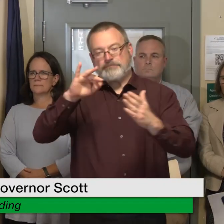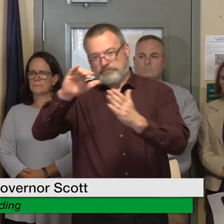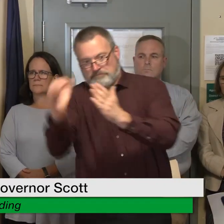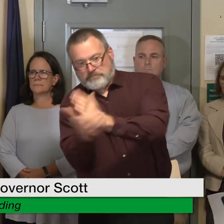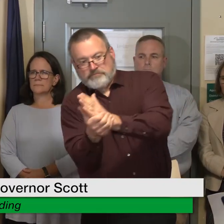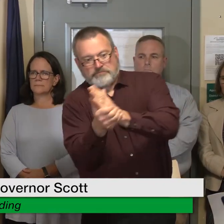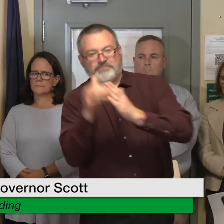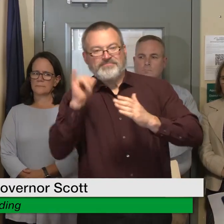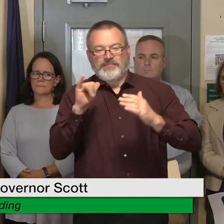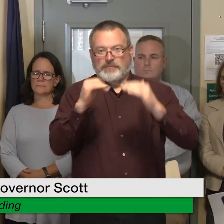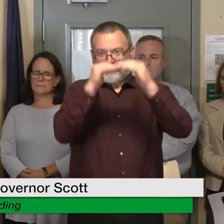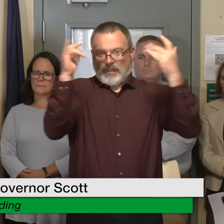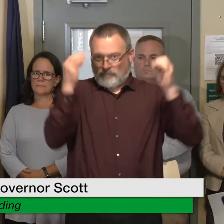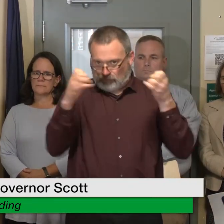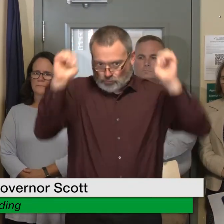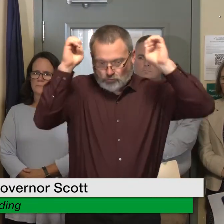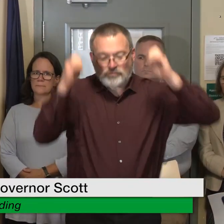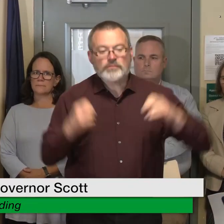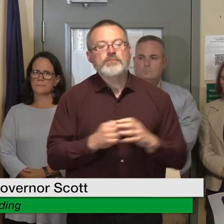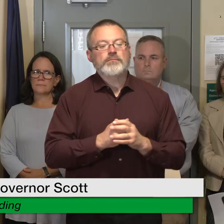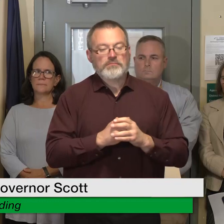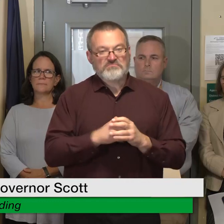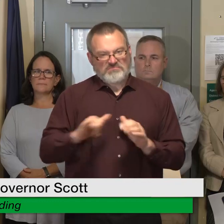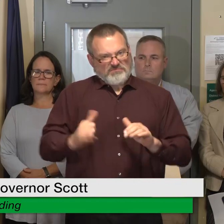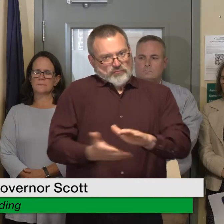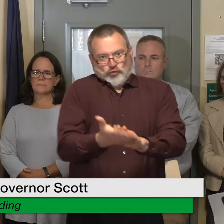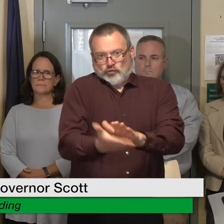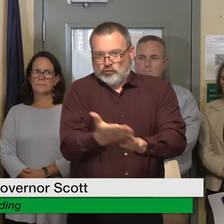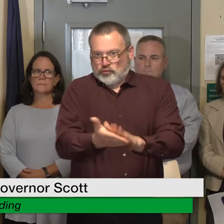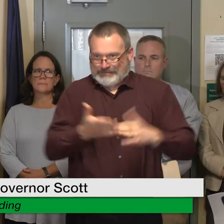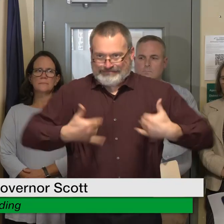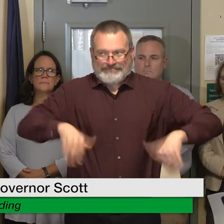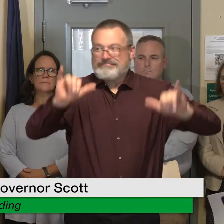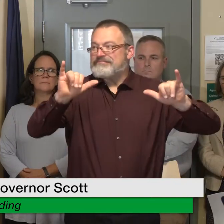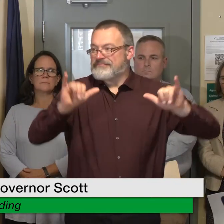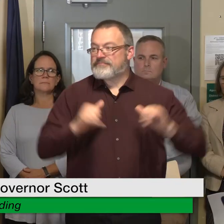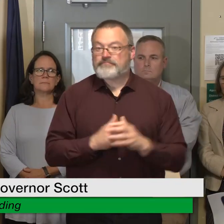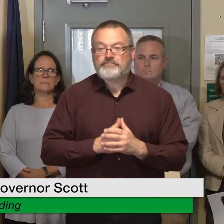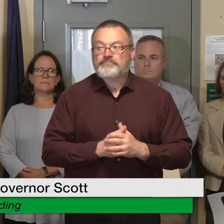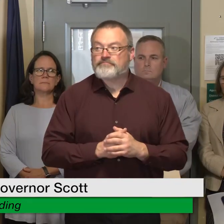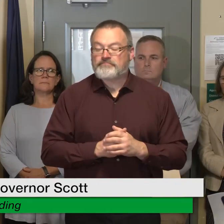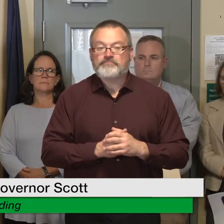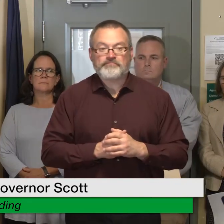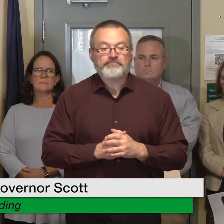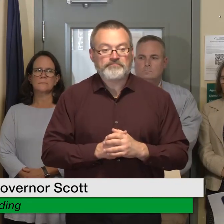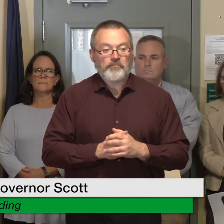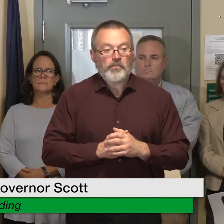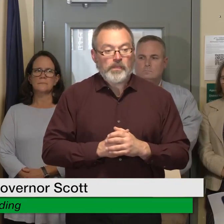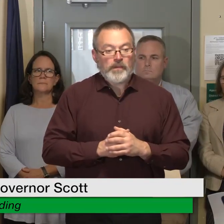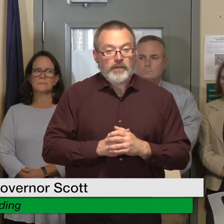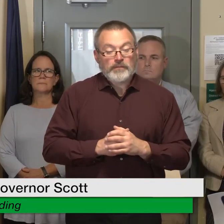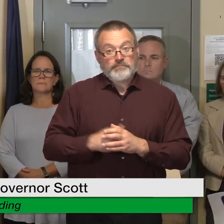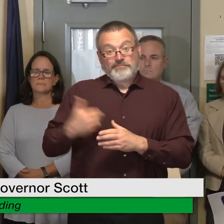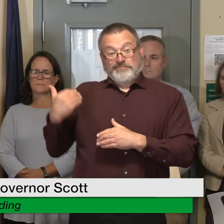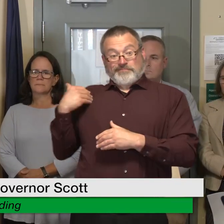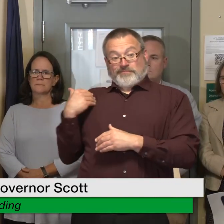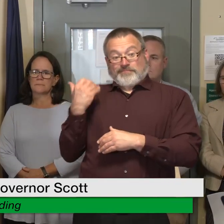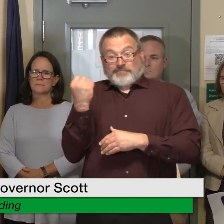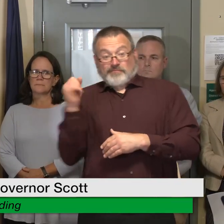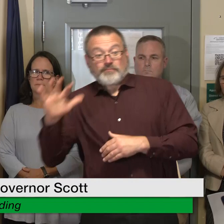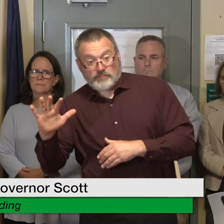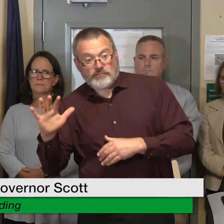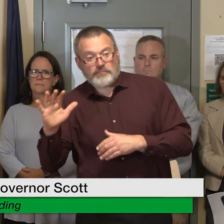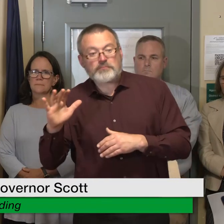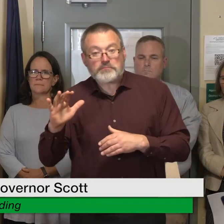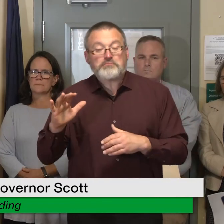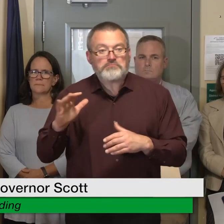it extended to this storm as well. And over the weekend, under those emergency powers,